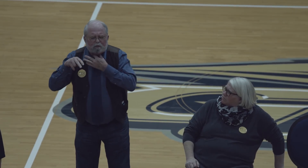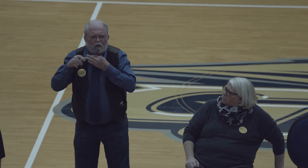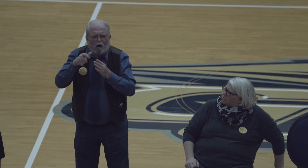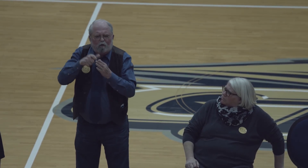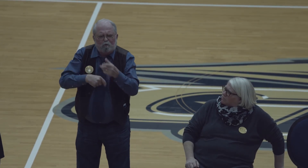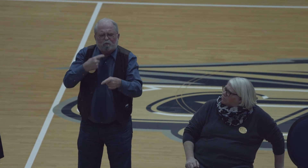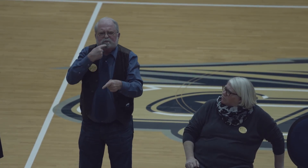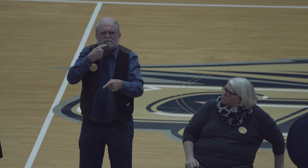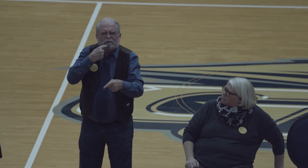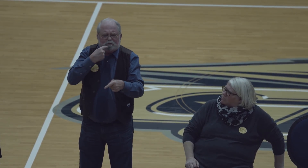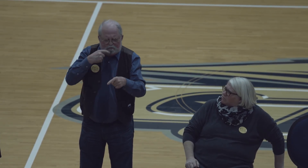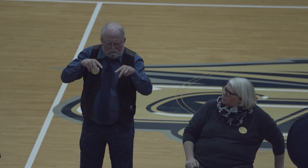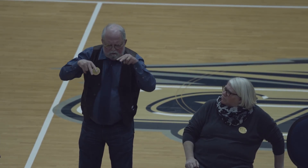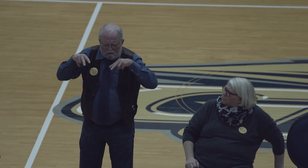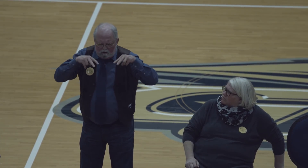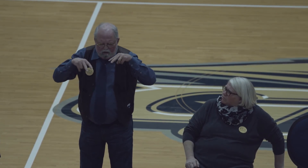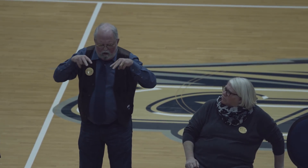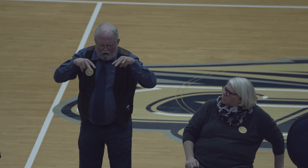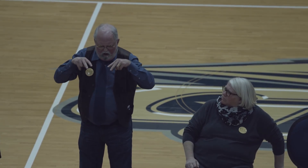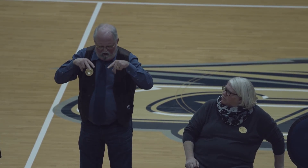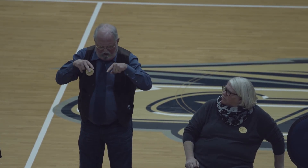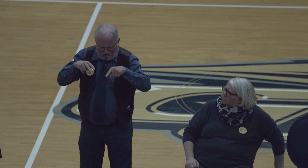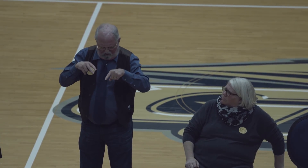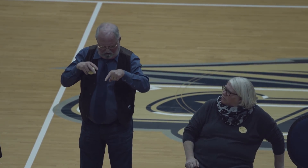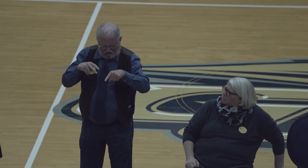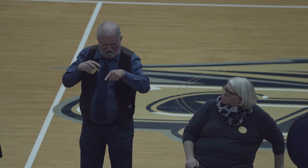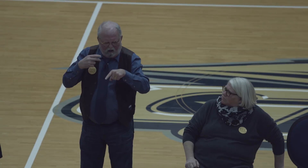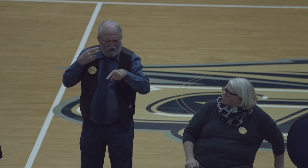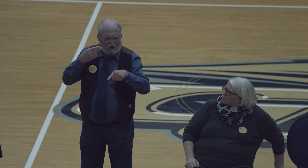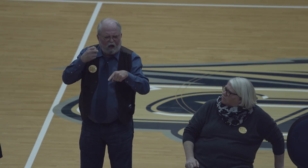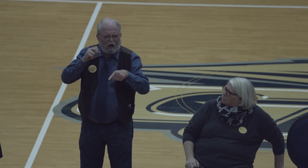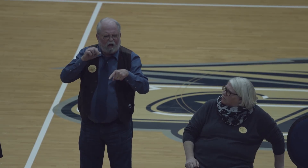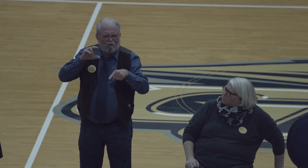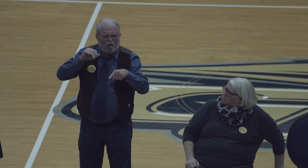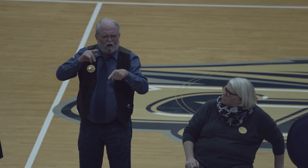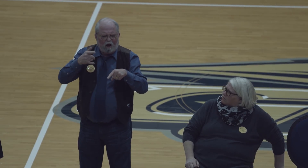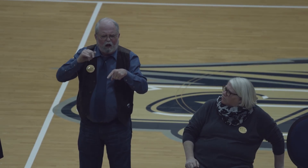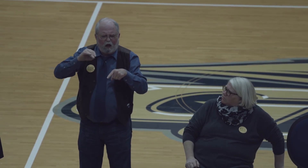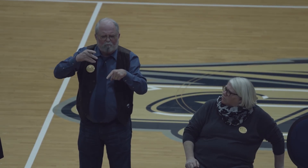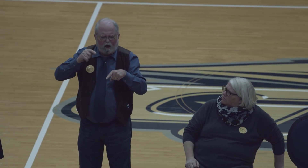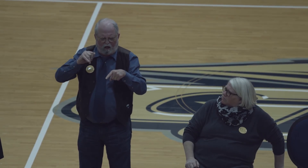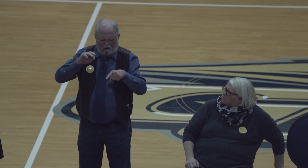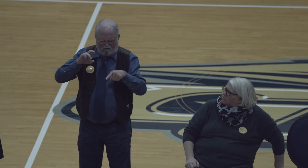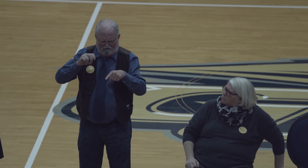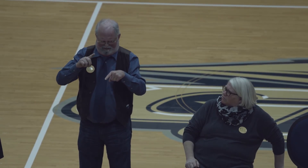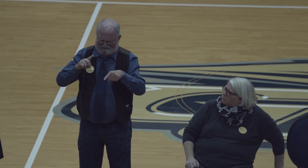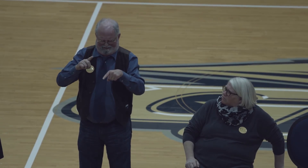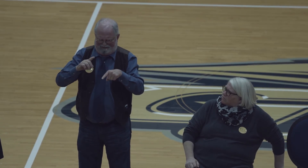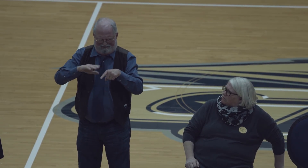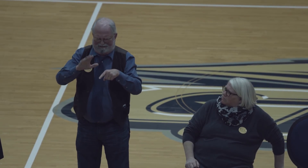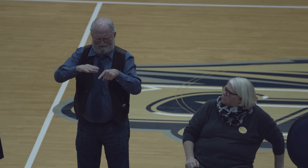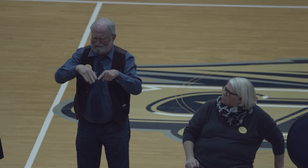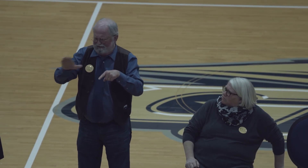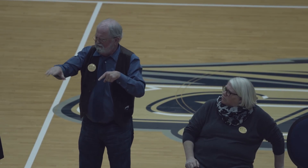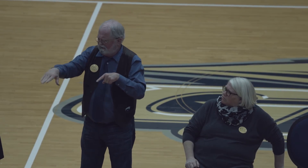And there were other deaf employees who were looking at this layout with me. And they